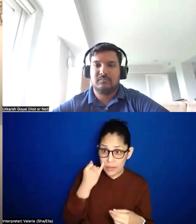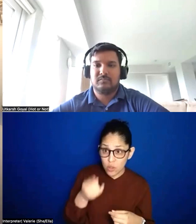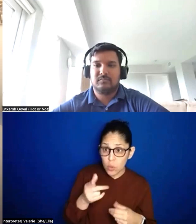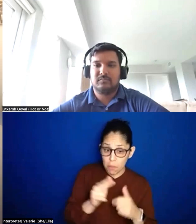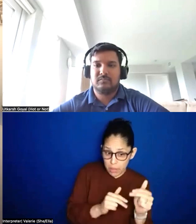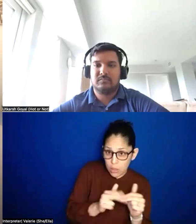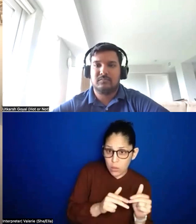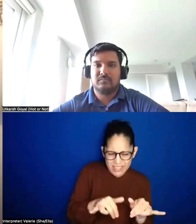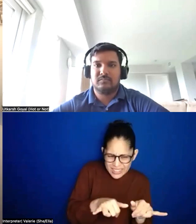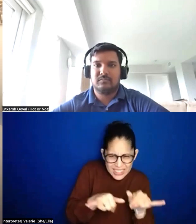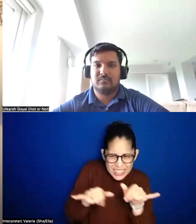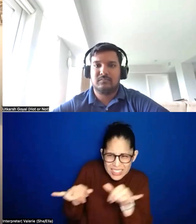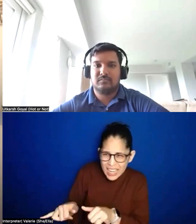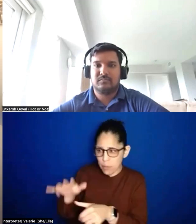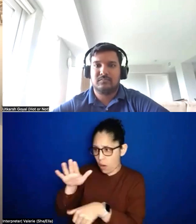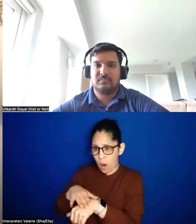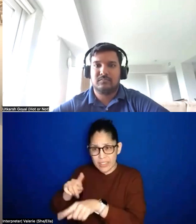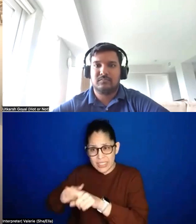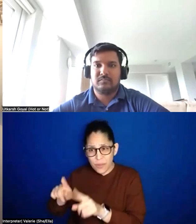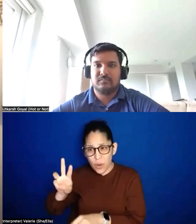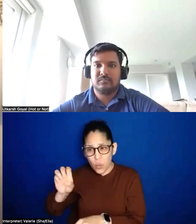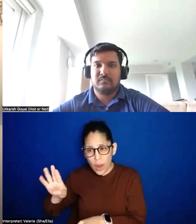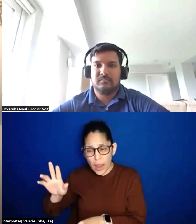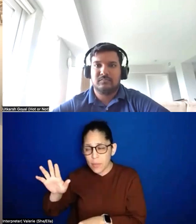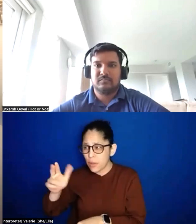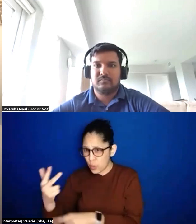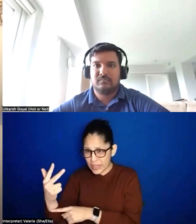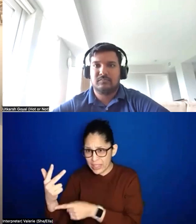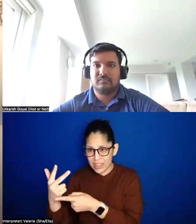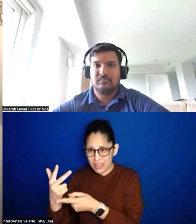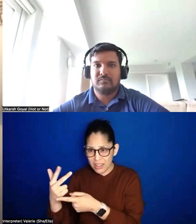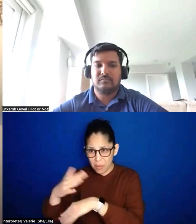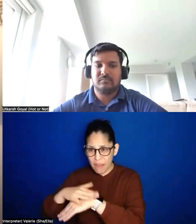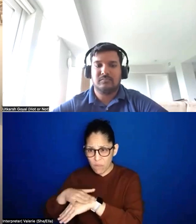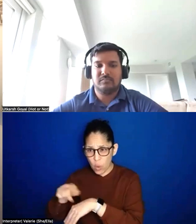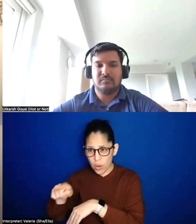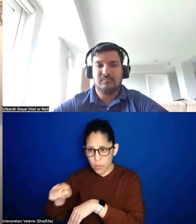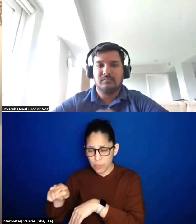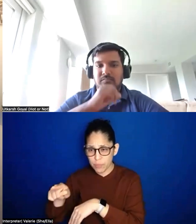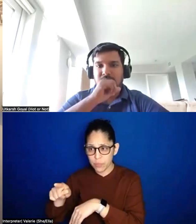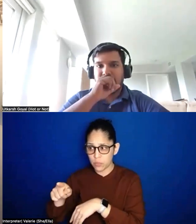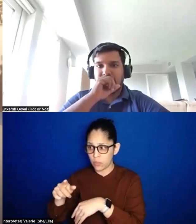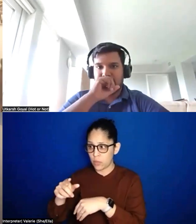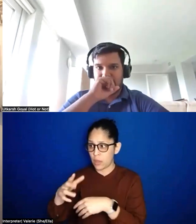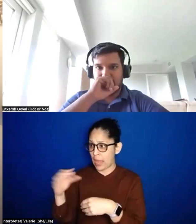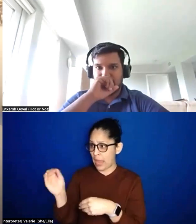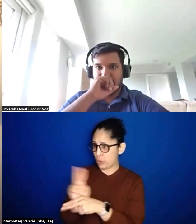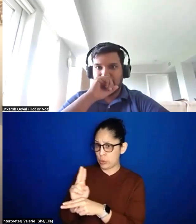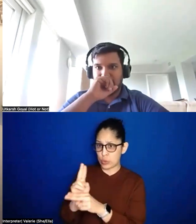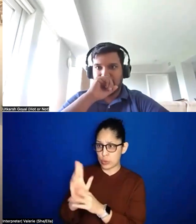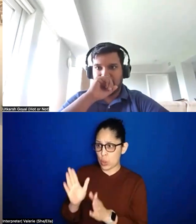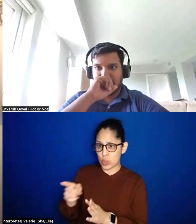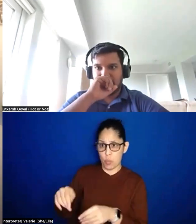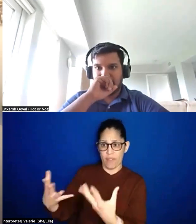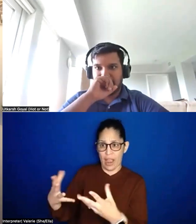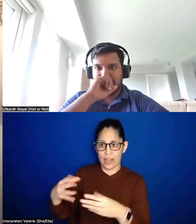basically just the same thing, but build it on Web3 platform and give users that ownership,